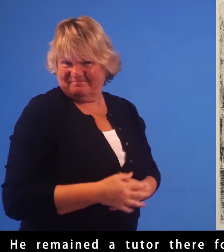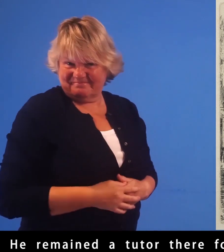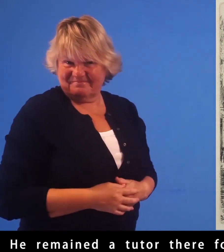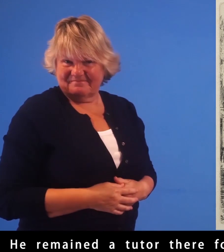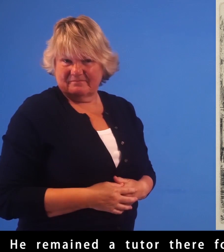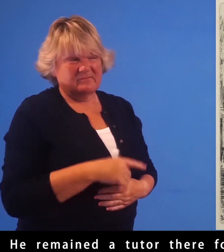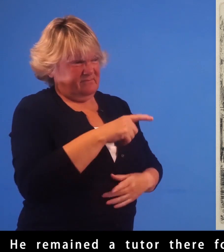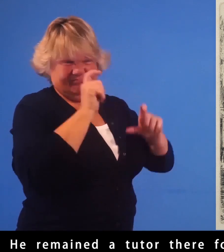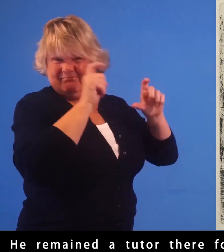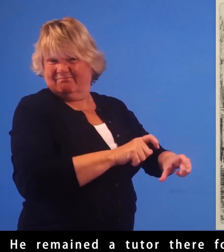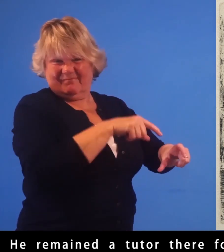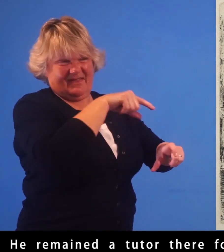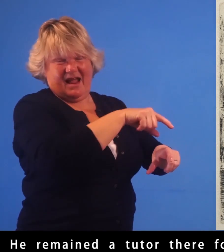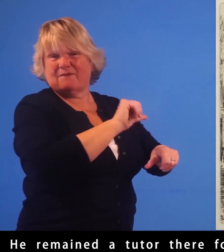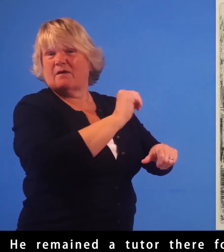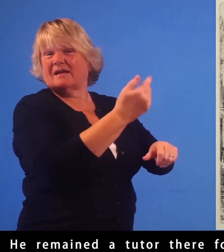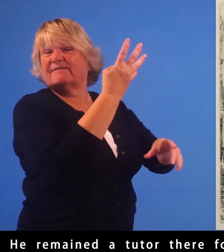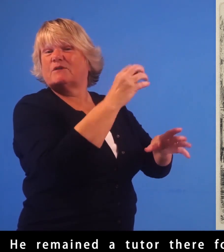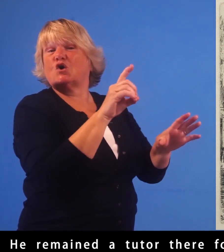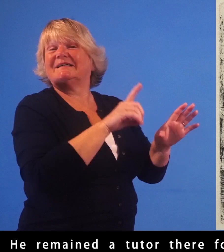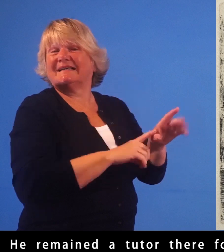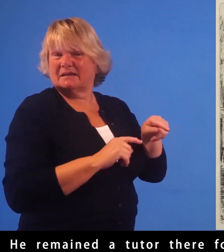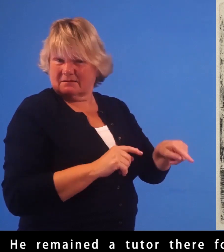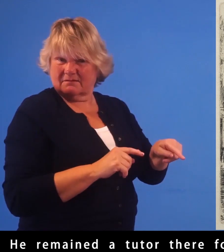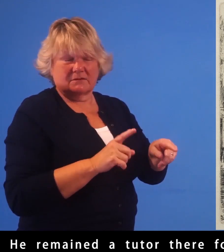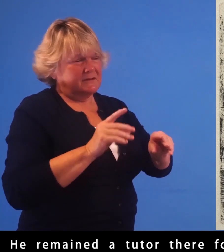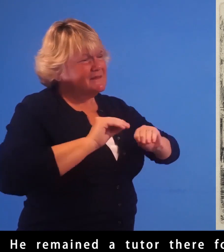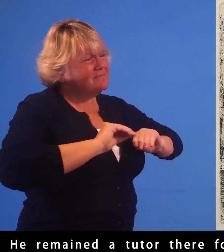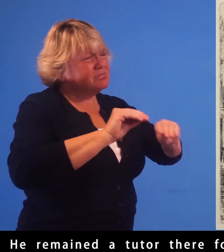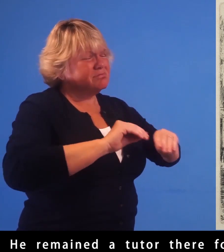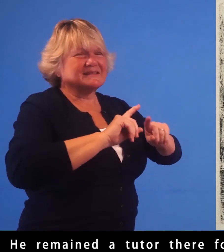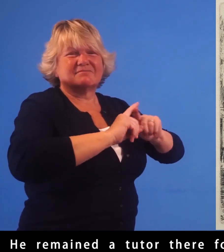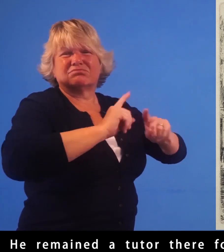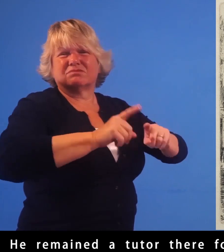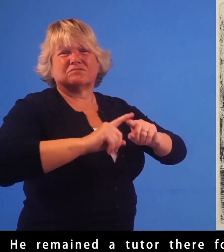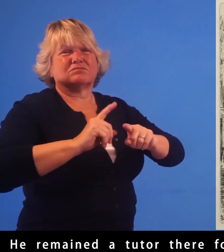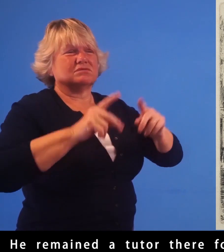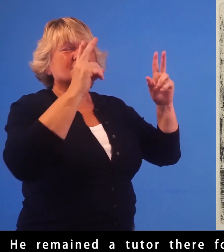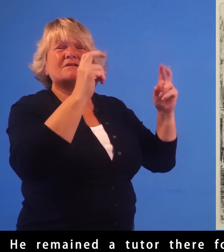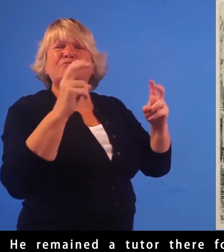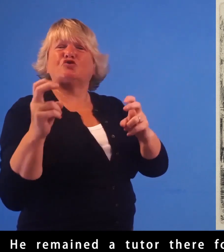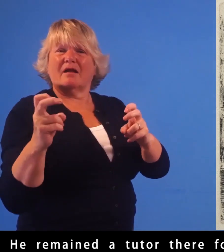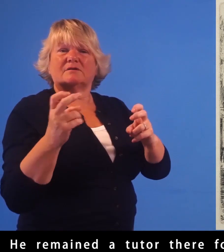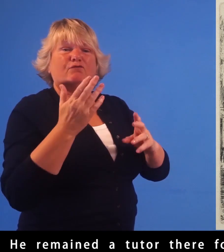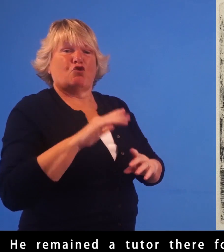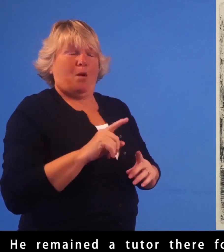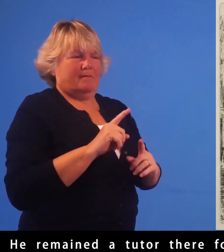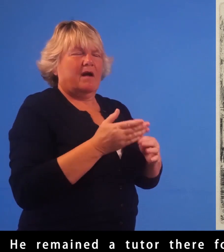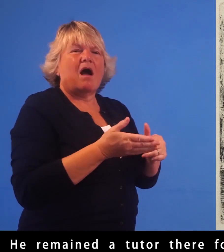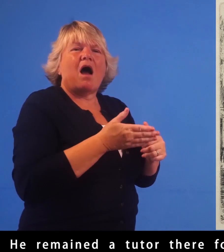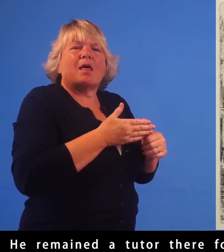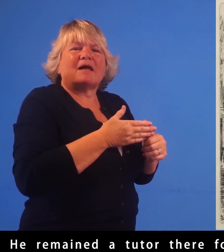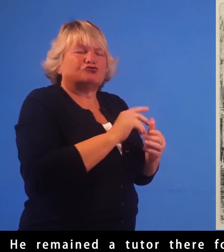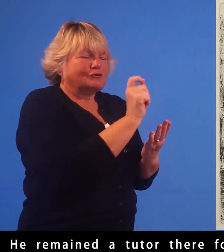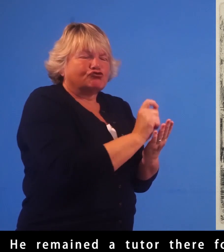He remained a tutor there for 40 years, teaching a variety of subjects from elementary drawing